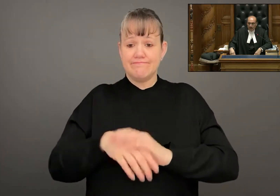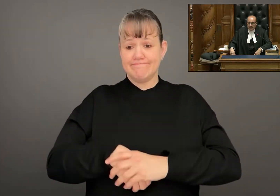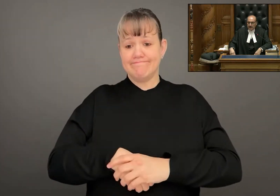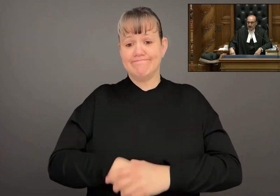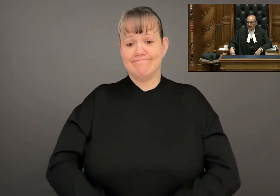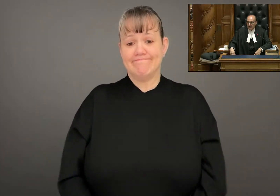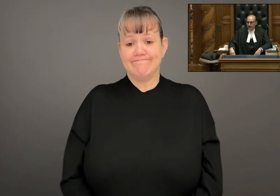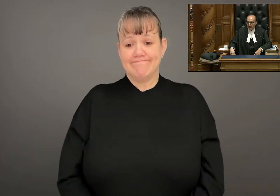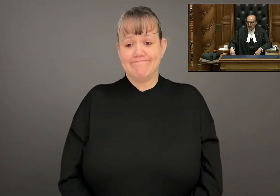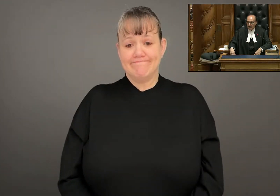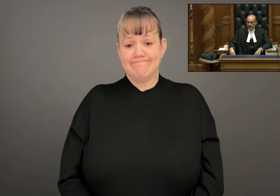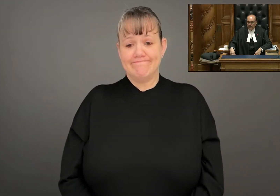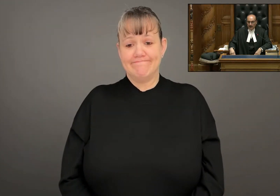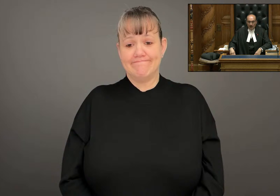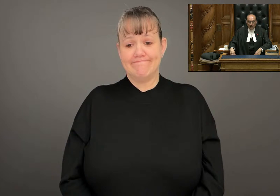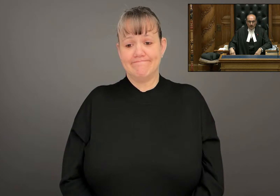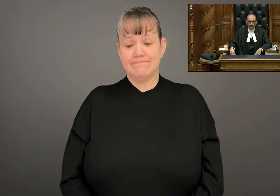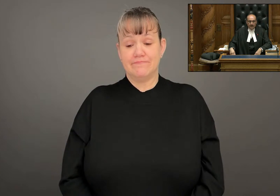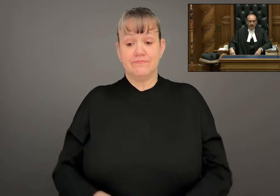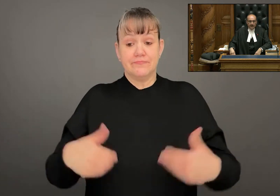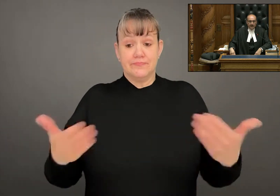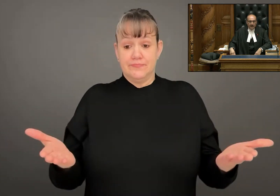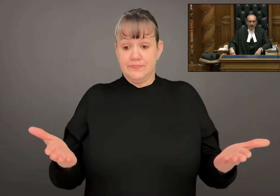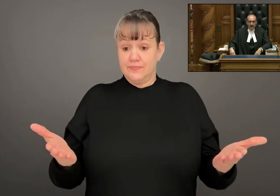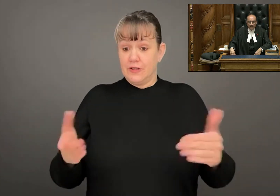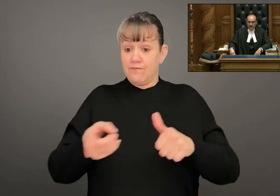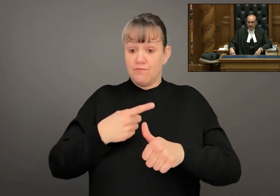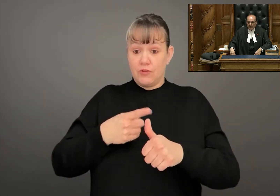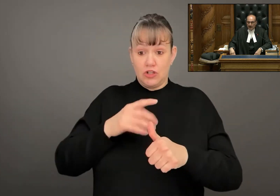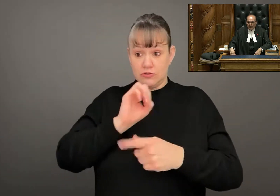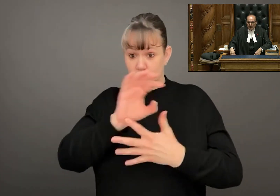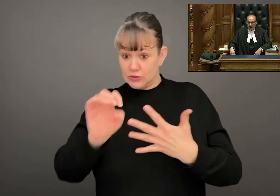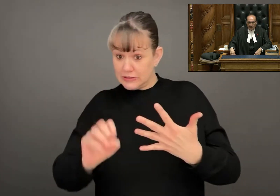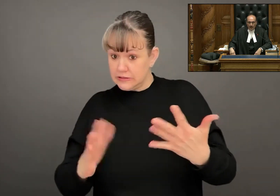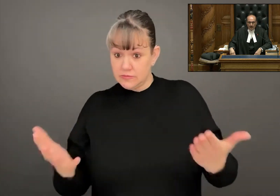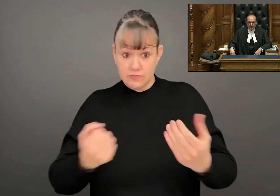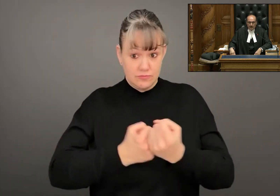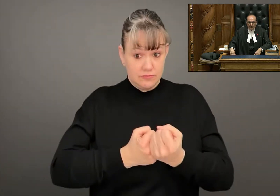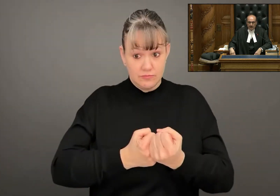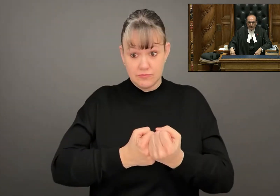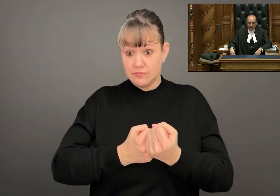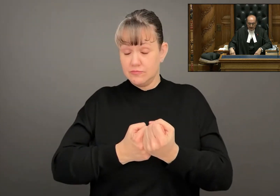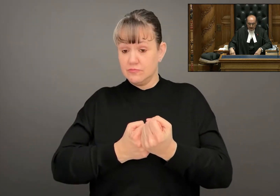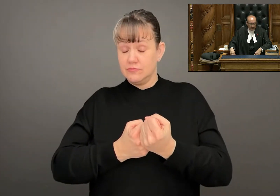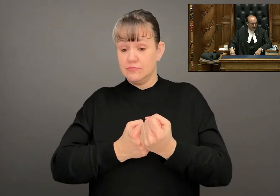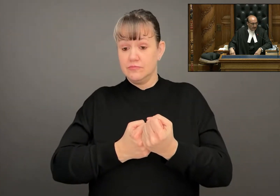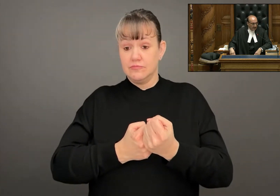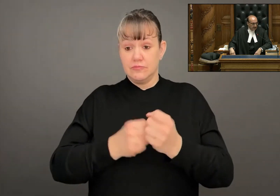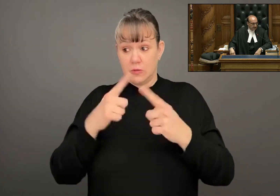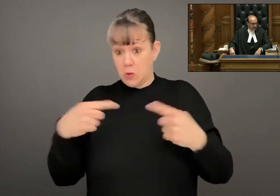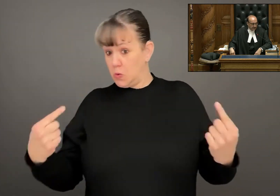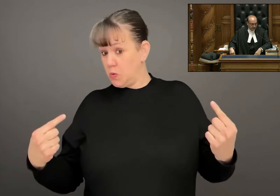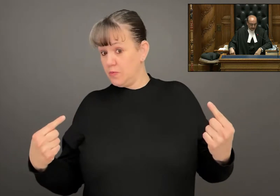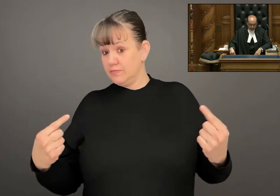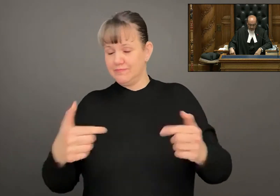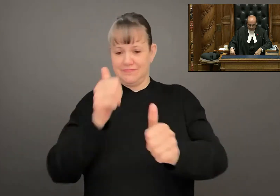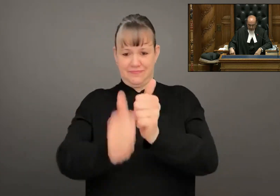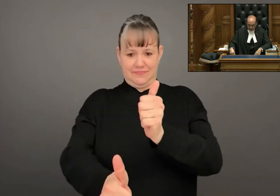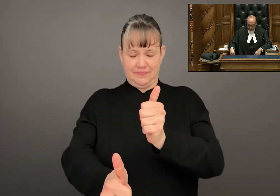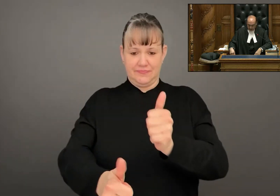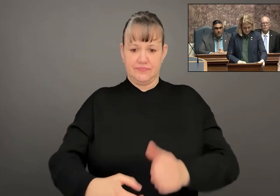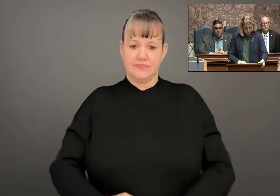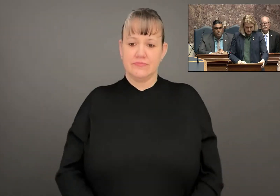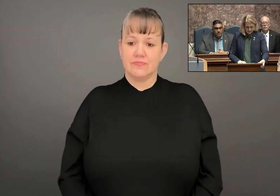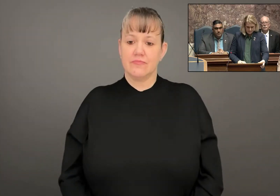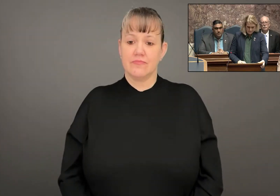Member, the question is the first reading of the bill. All those in favour say aye. Aye. Opposed? Motion carried. Member. Honourable Speaker, I